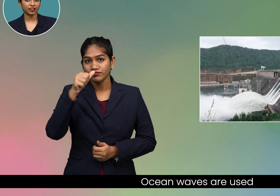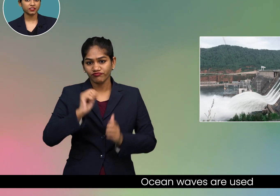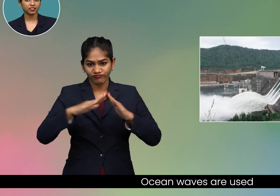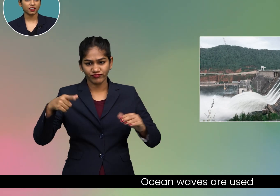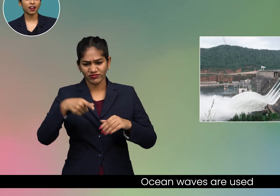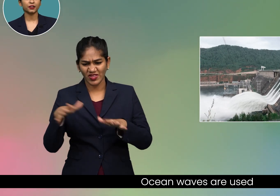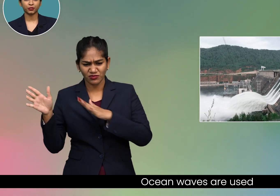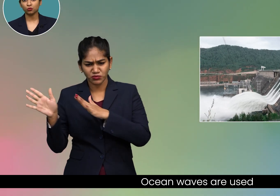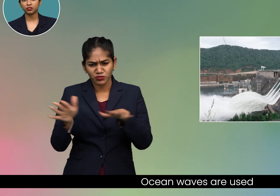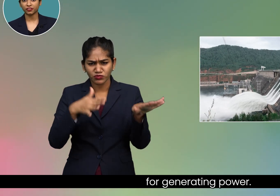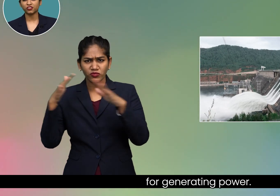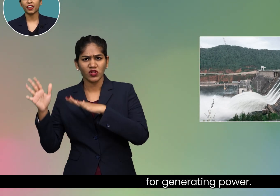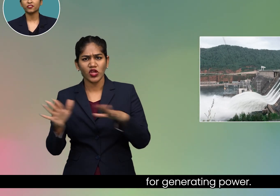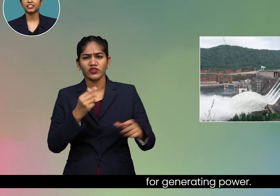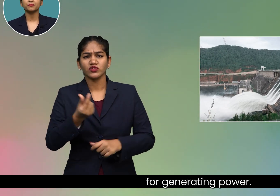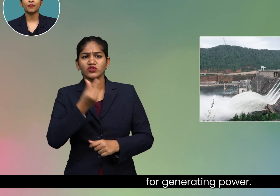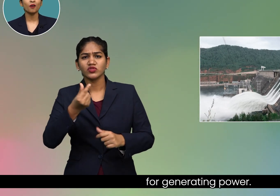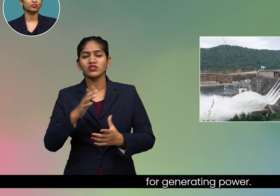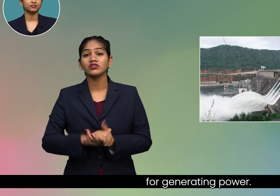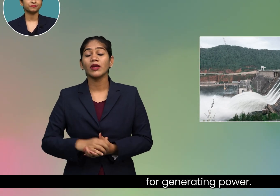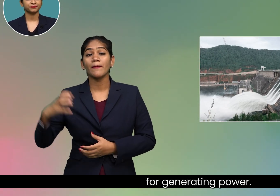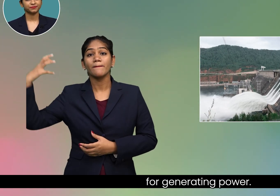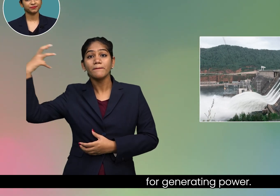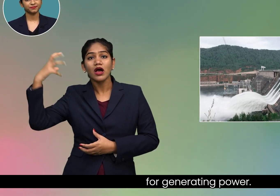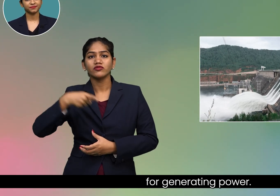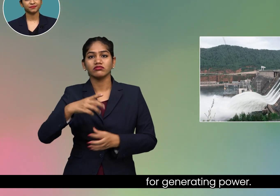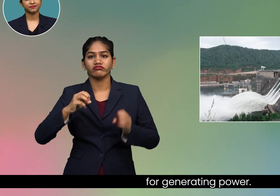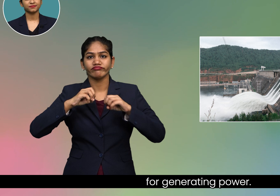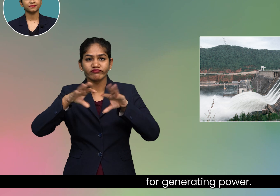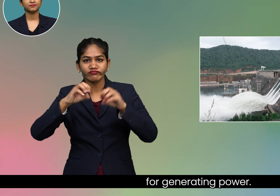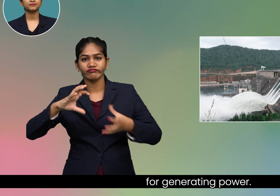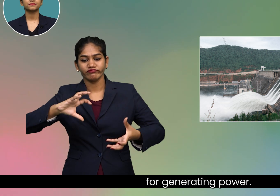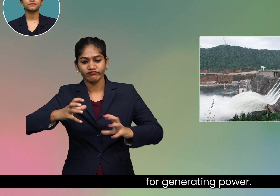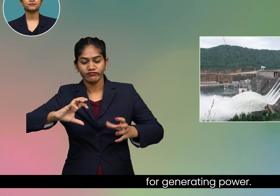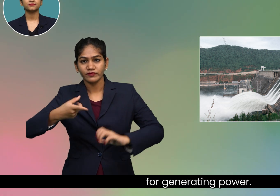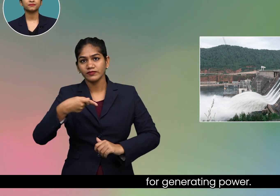Ocean waves are used for generating power.